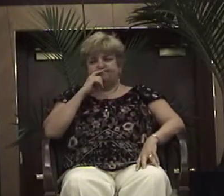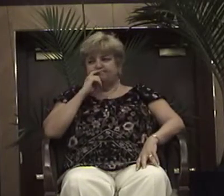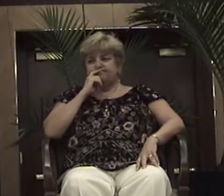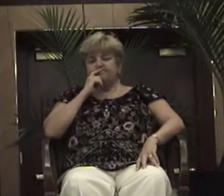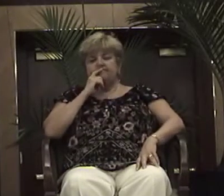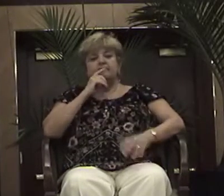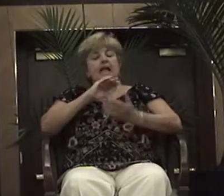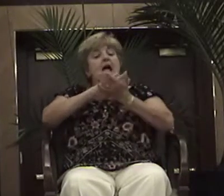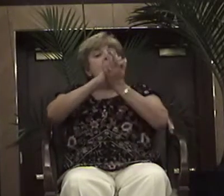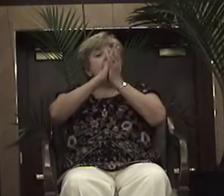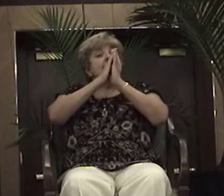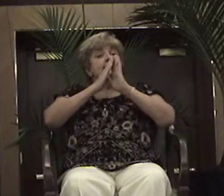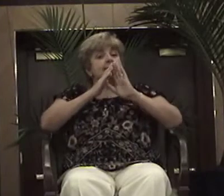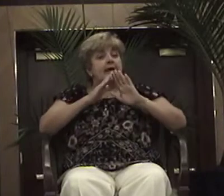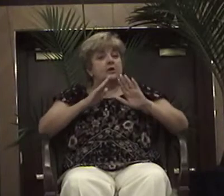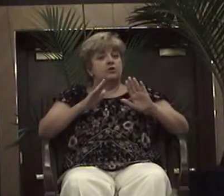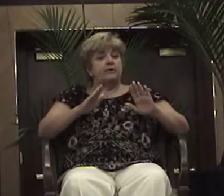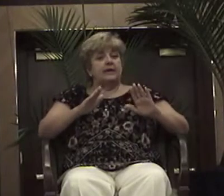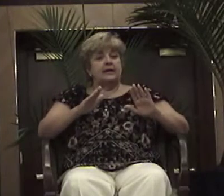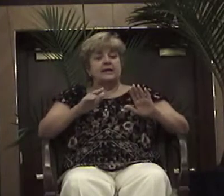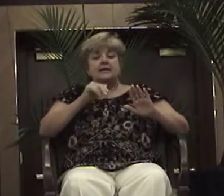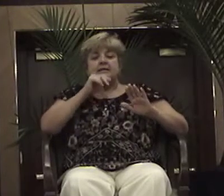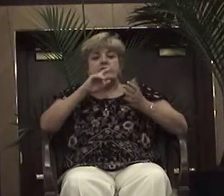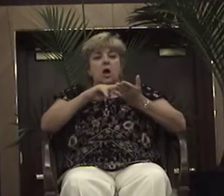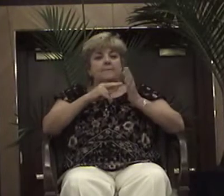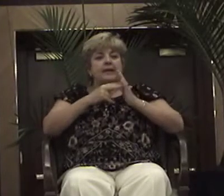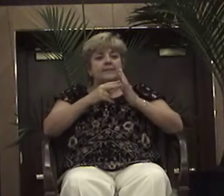Serenity is not the absence of conflict, but the ability to cope with it.